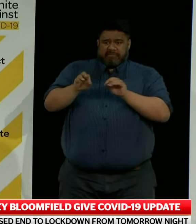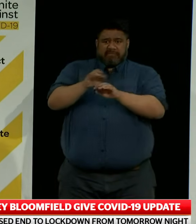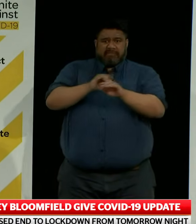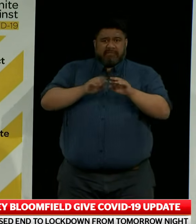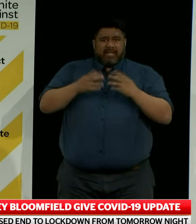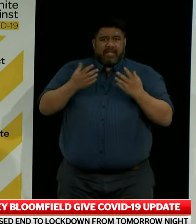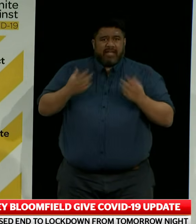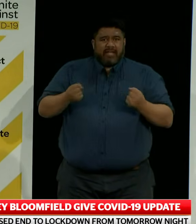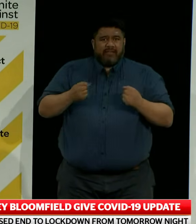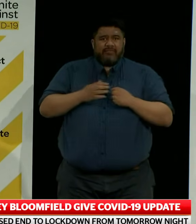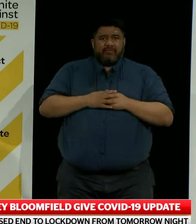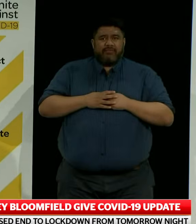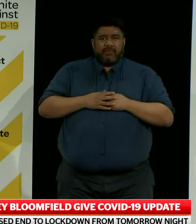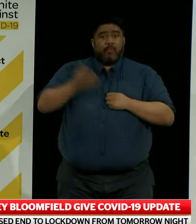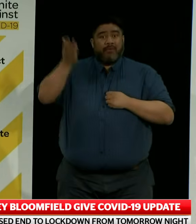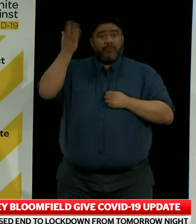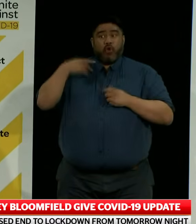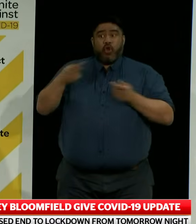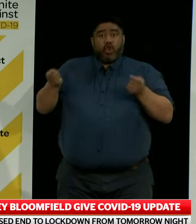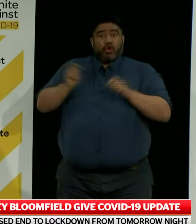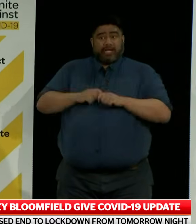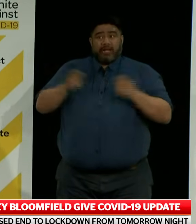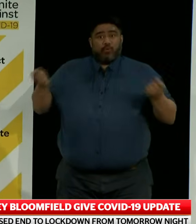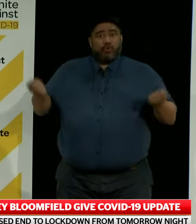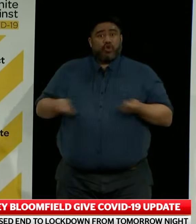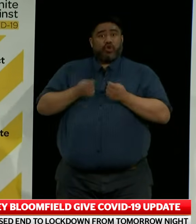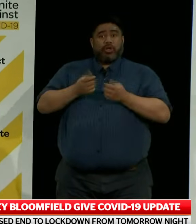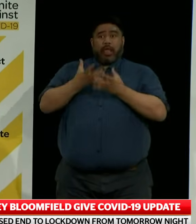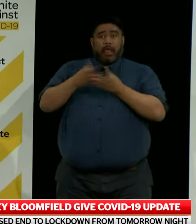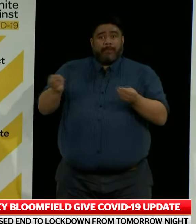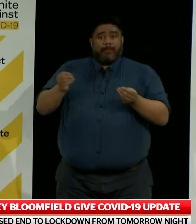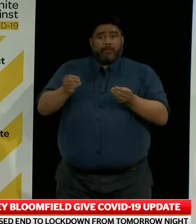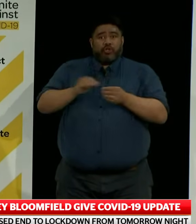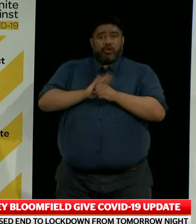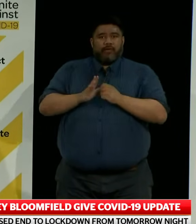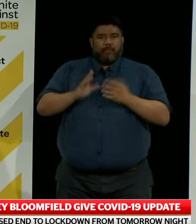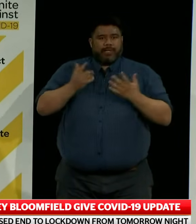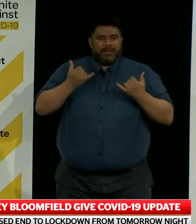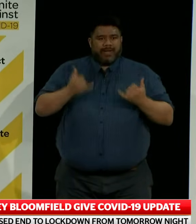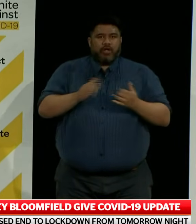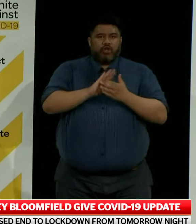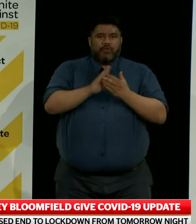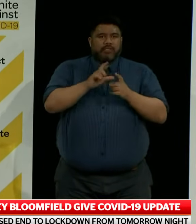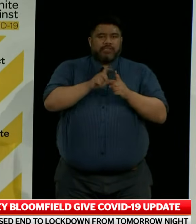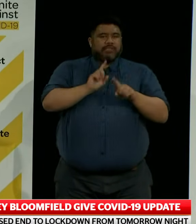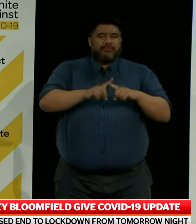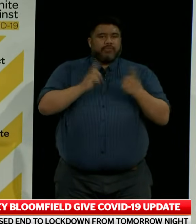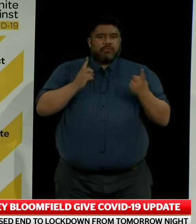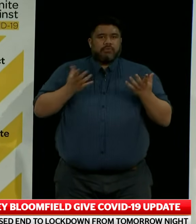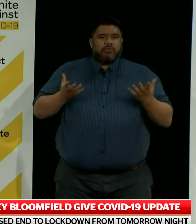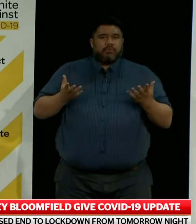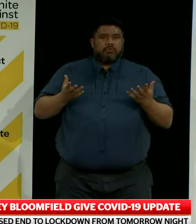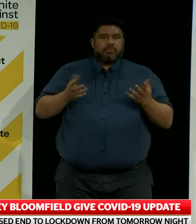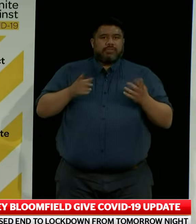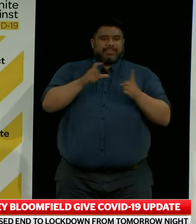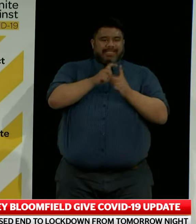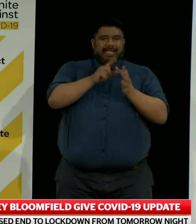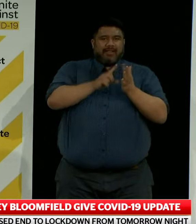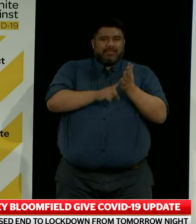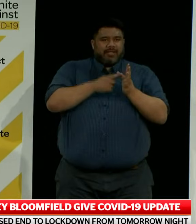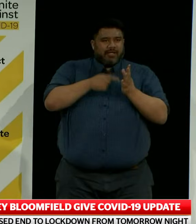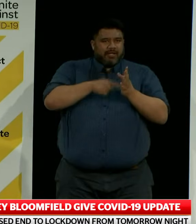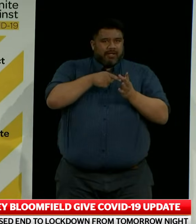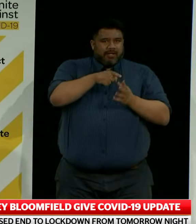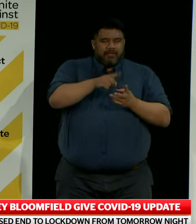Previously, lockdowns may have achieved that. In fact, they did. But we do have a different set of circumstances. Delta, the nature